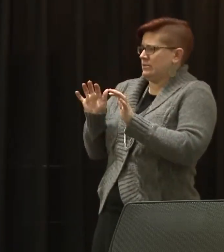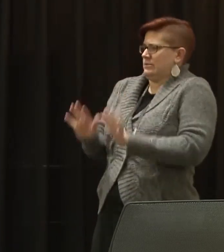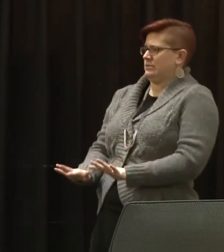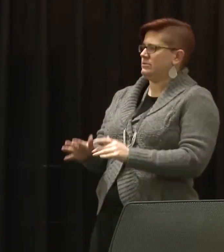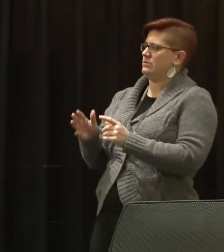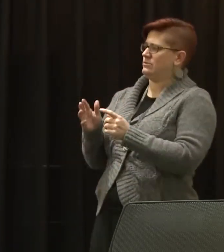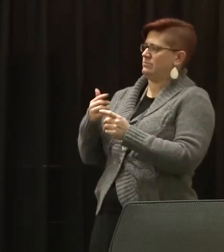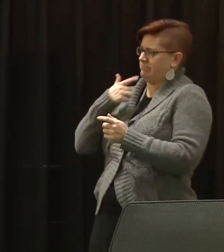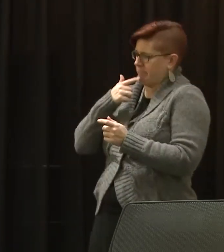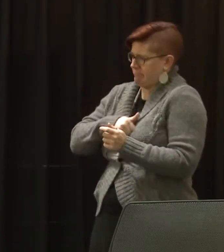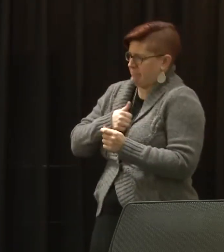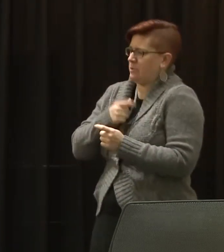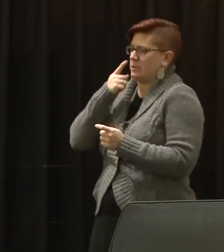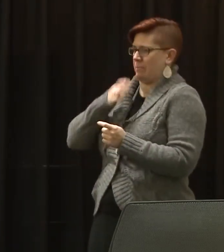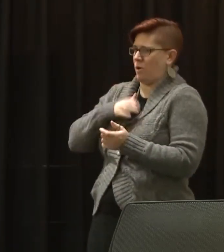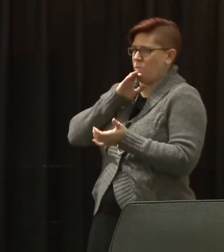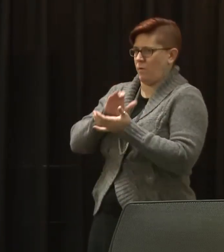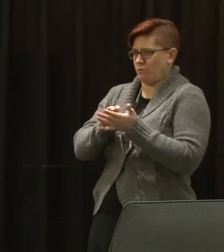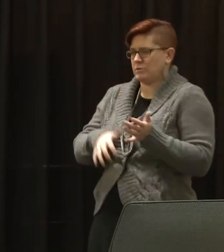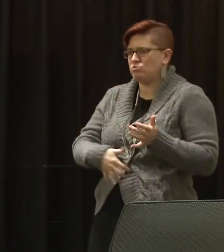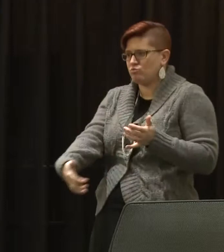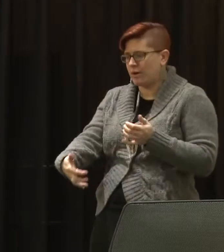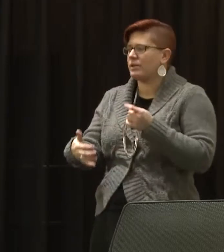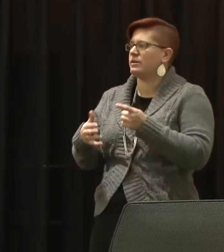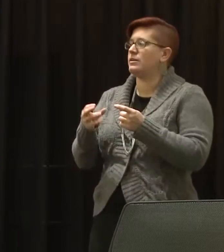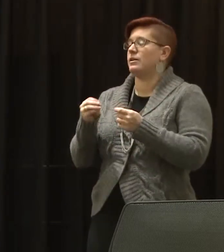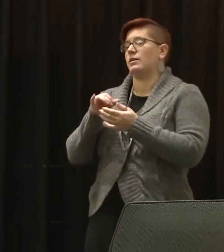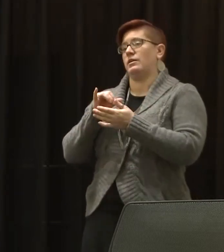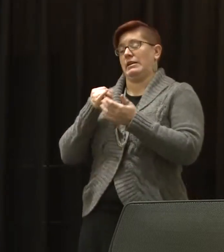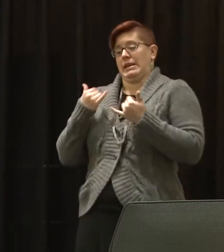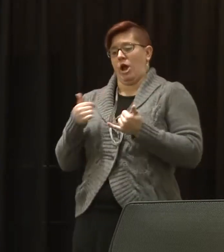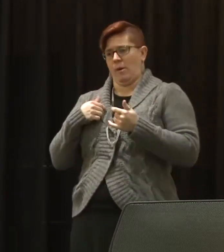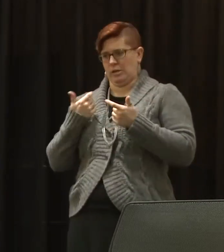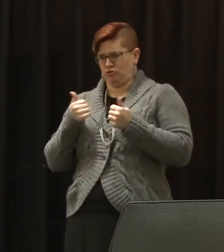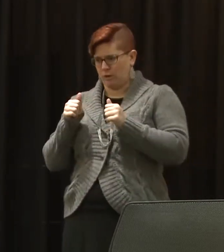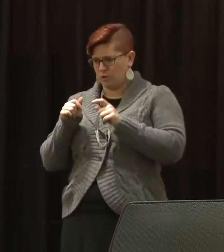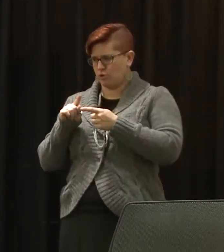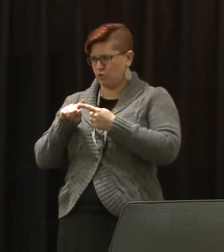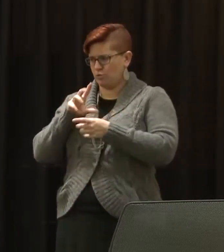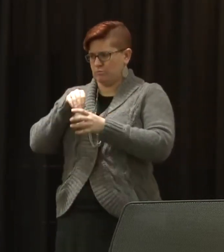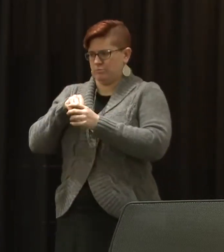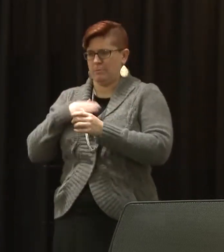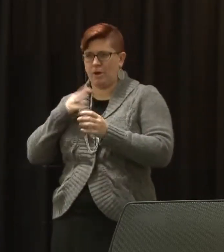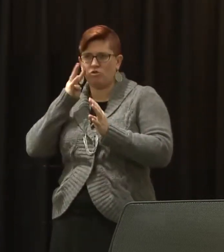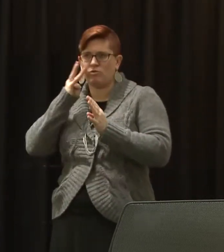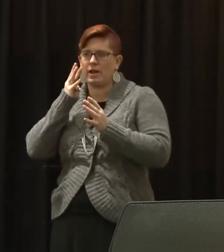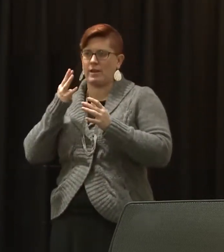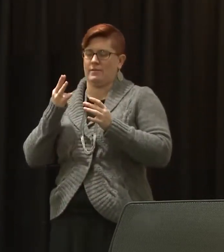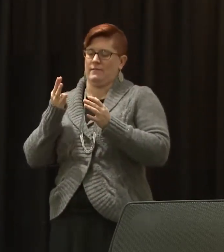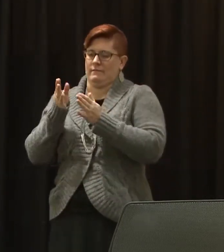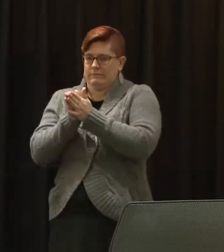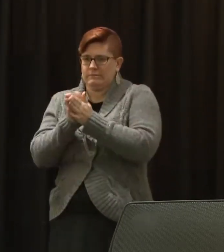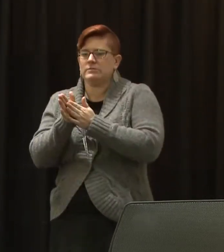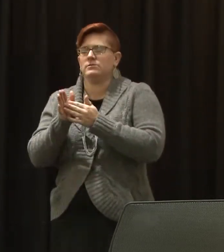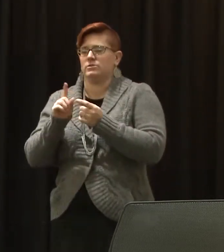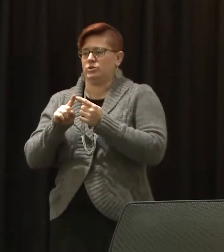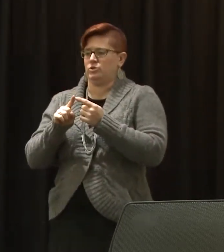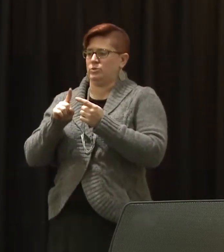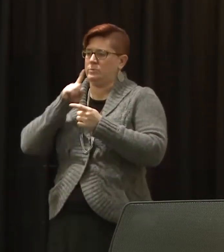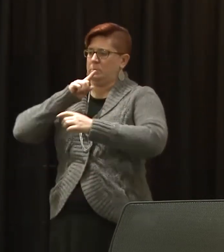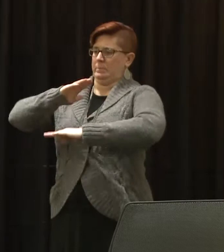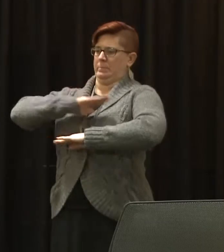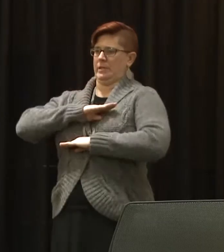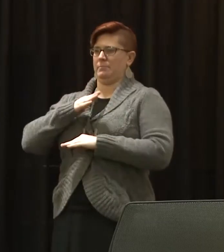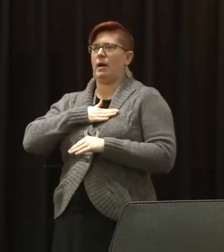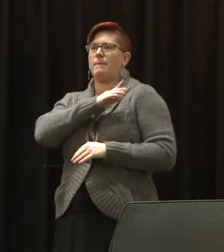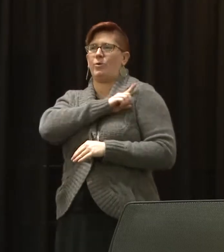Marisa. I control my creative impulses now by channeling them into fulfilling the agenda of my board of directors. I